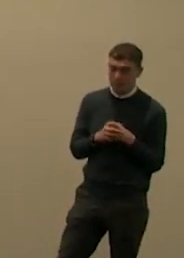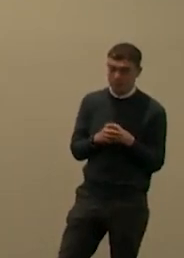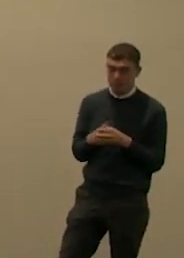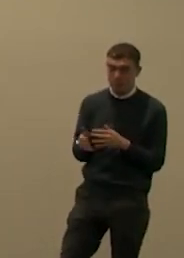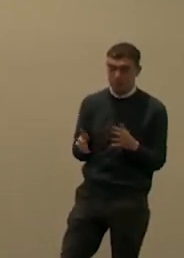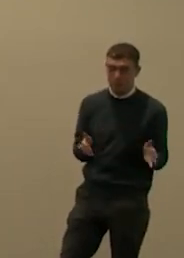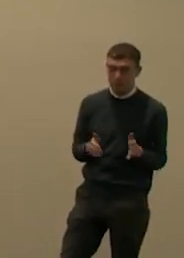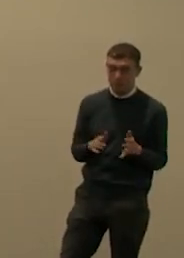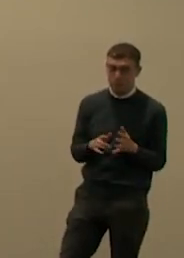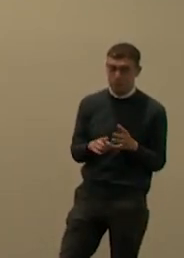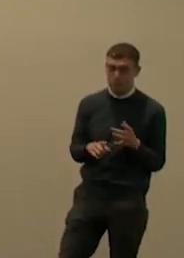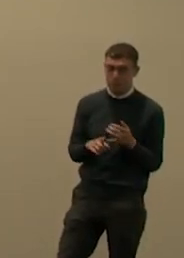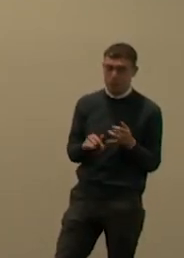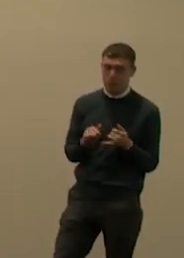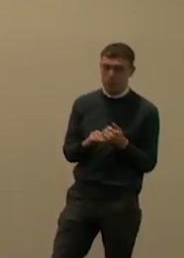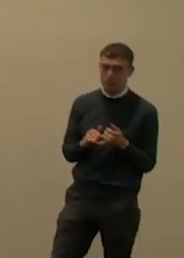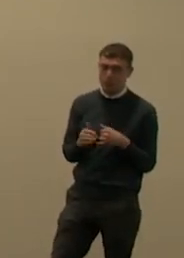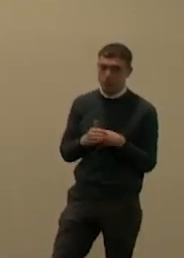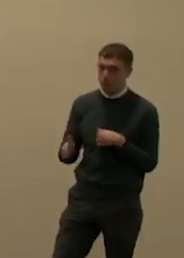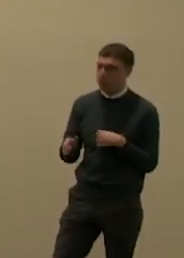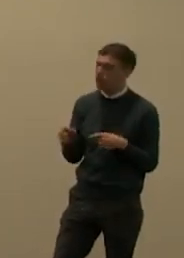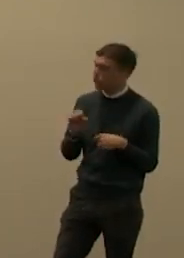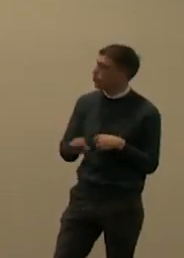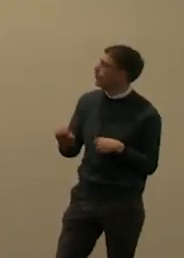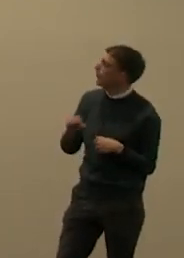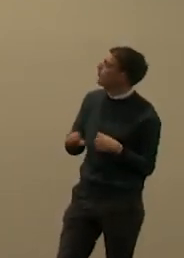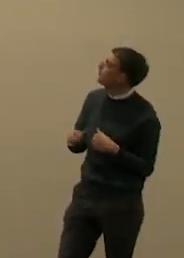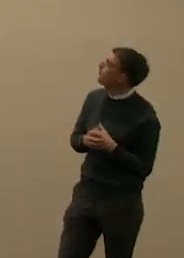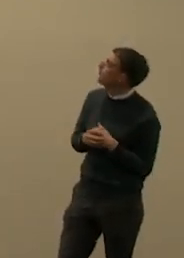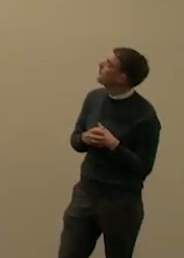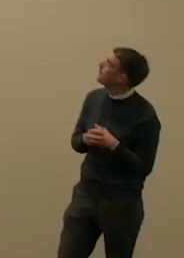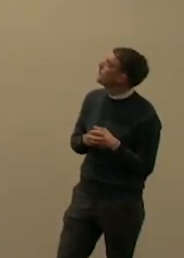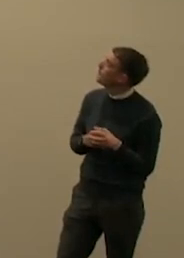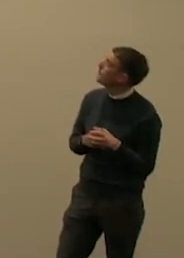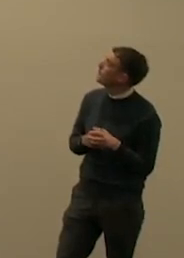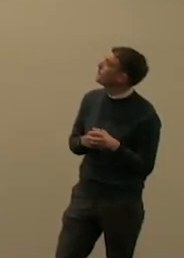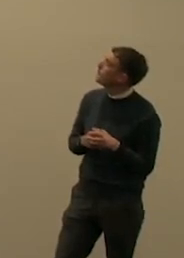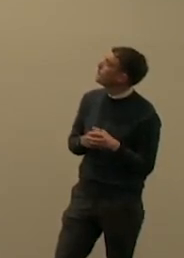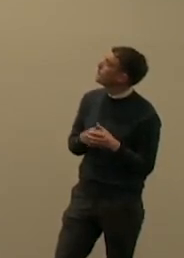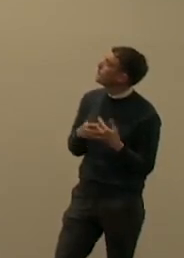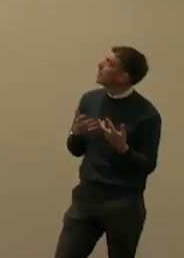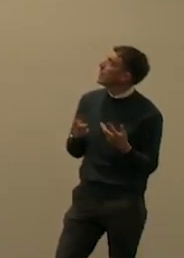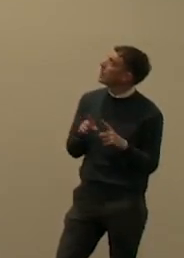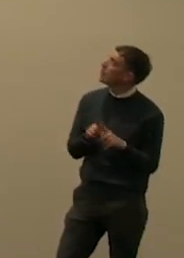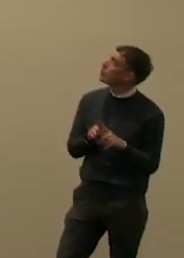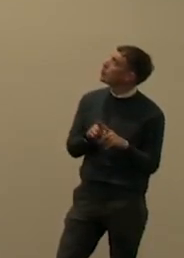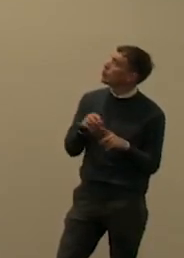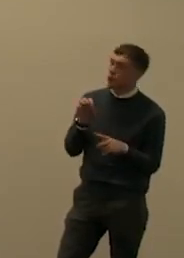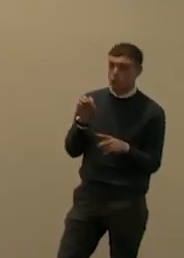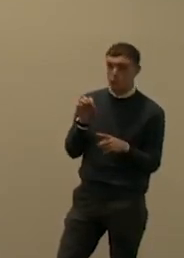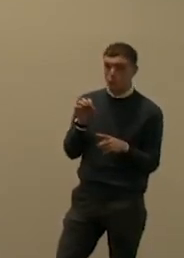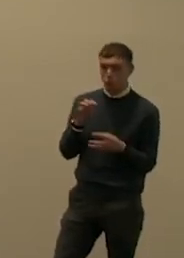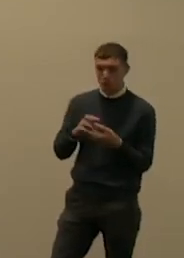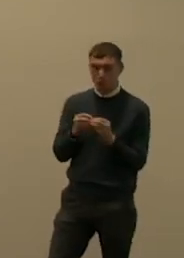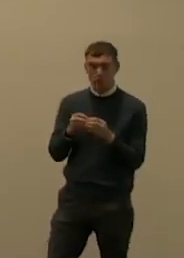one point-to-site VPN configuration. And this is exactly where you can find the configuration file. So take